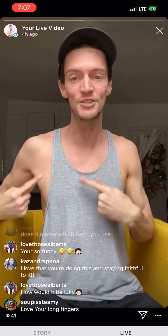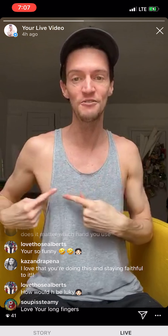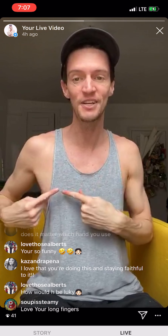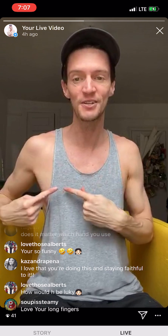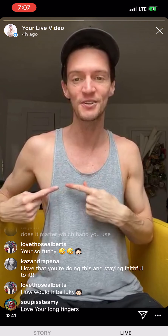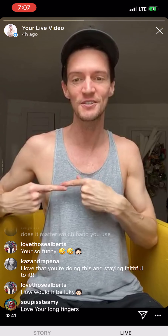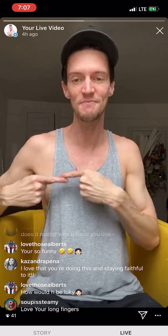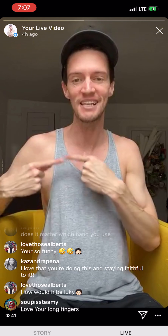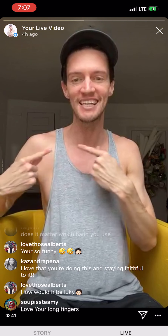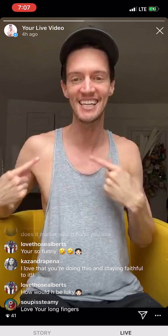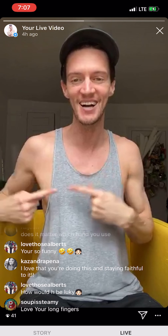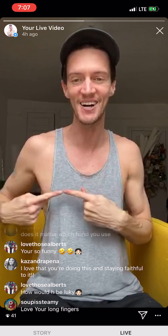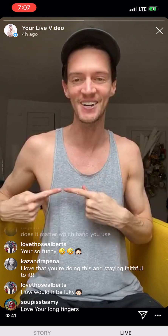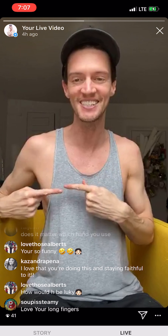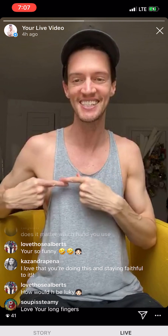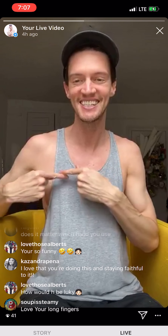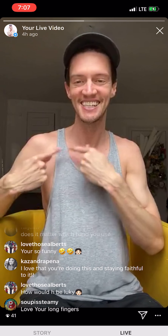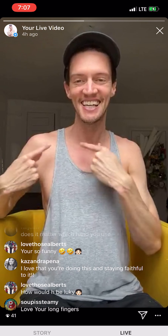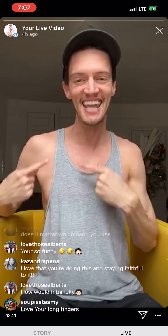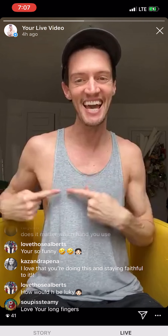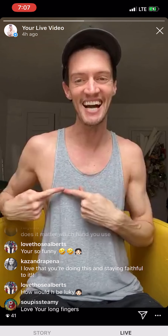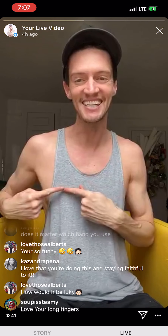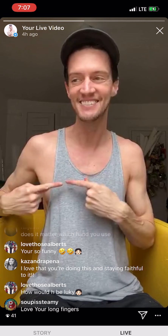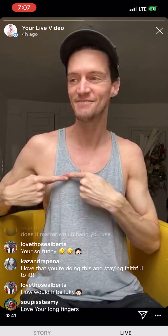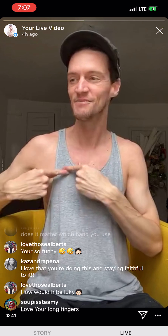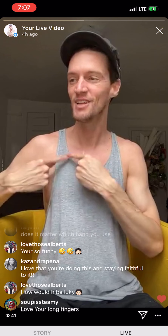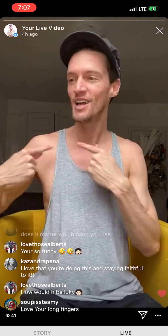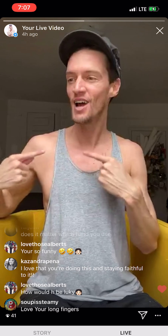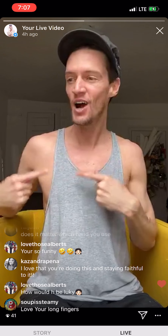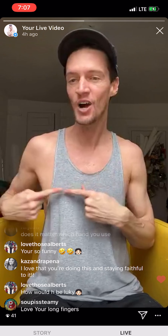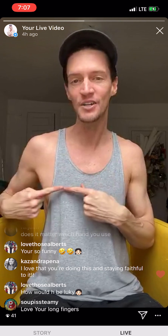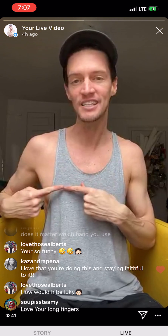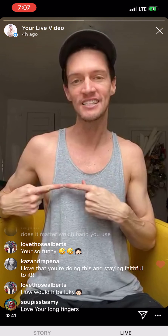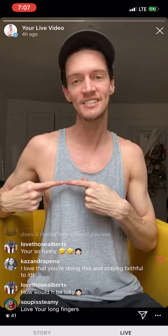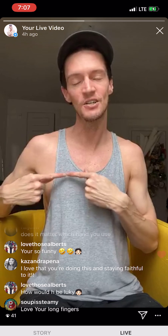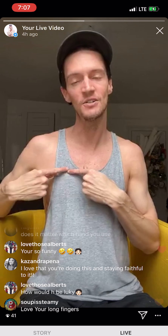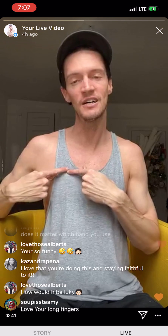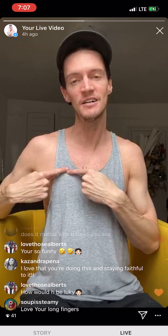fingers making a heart. Yeah. Heart. So, um,